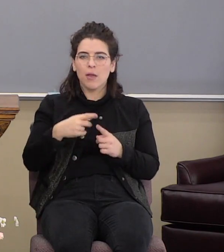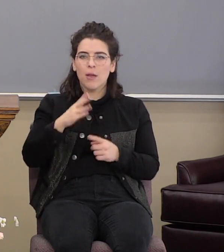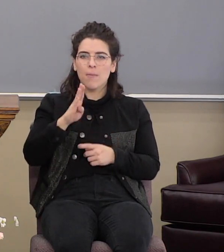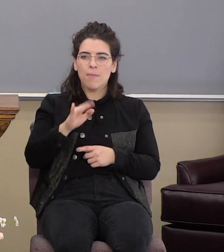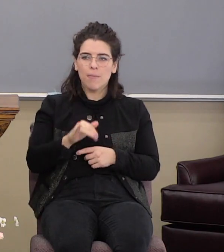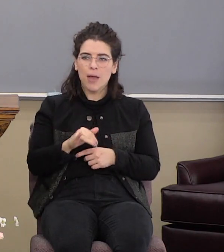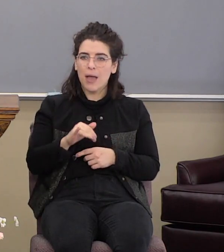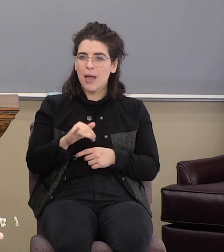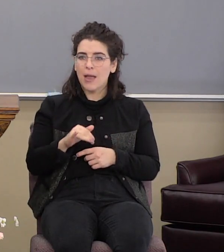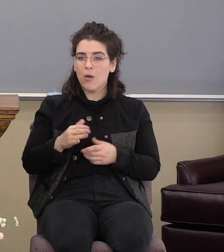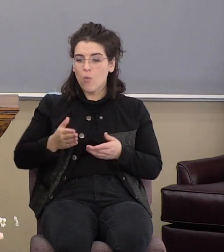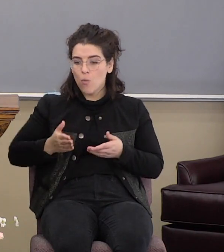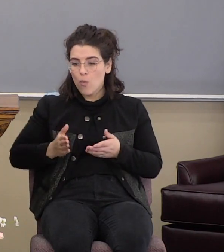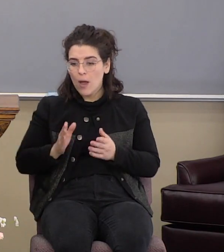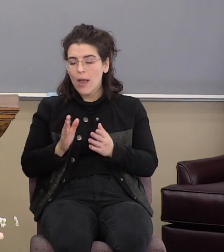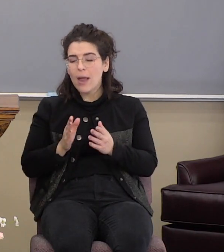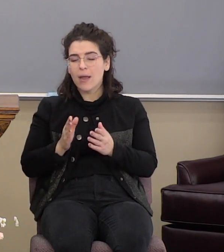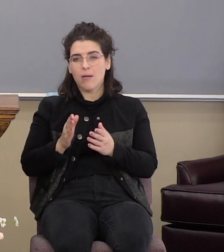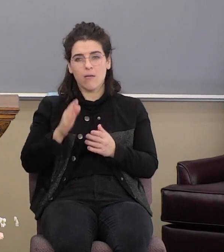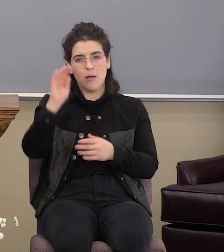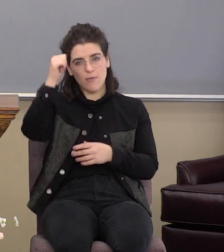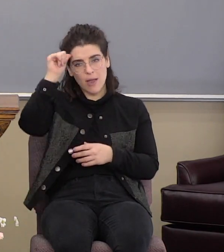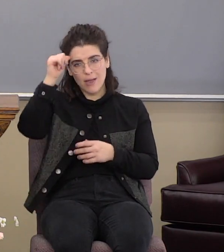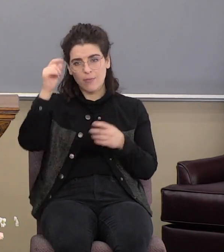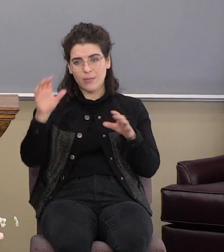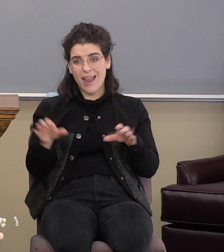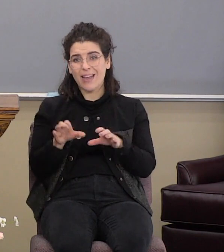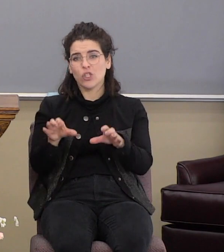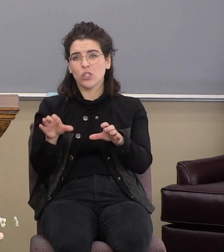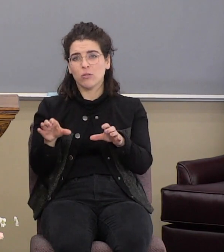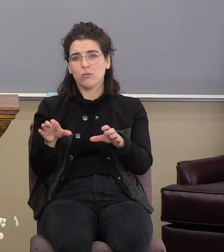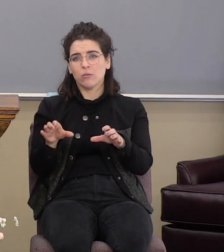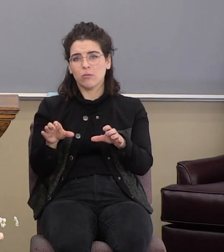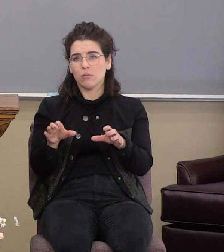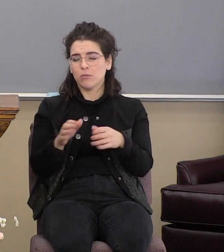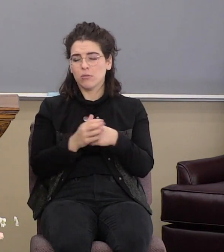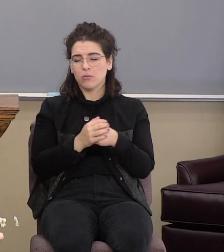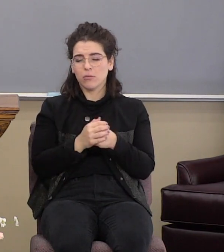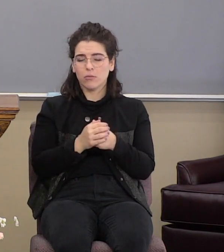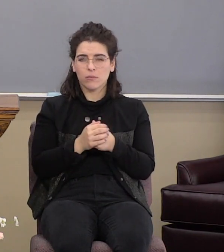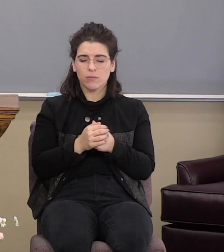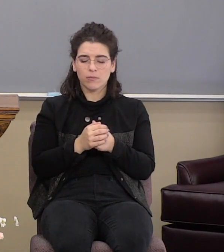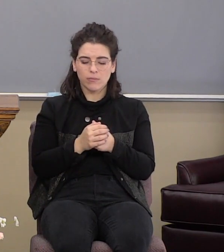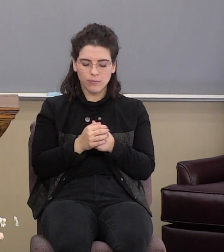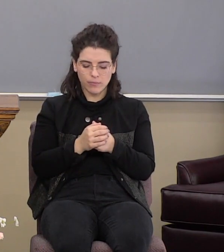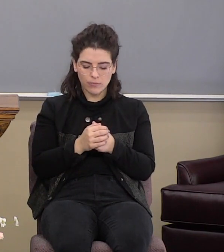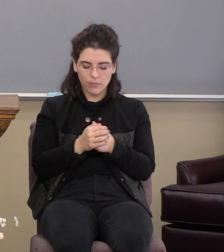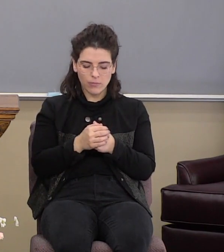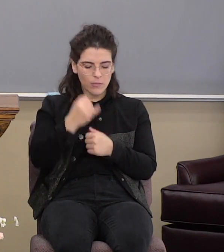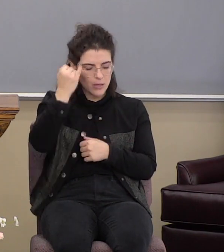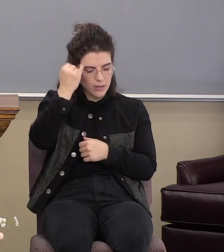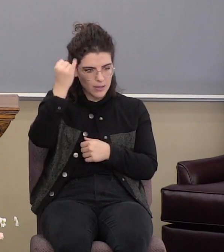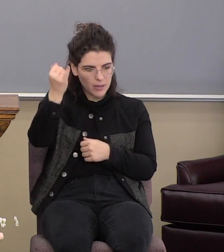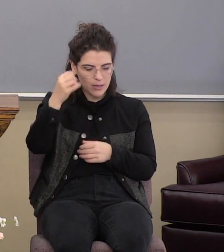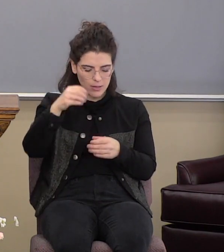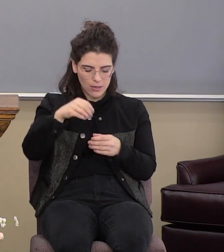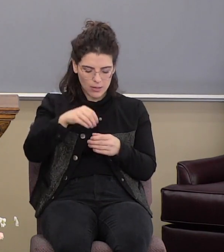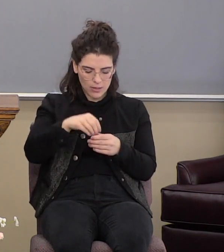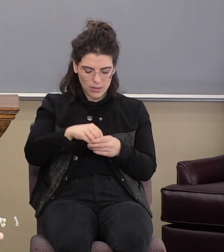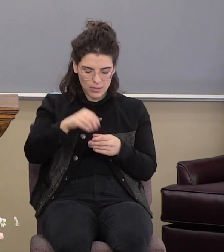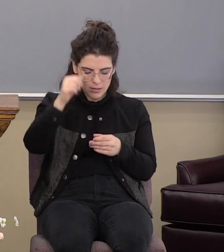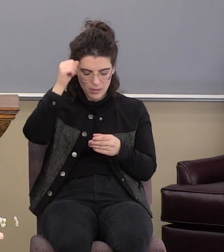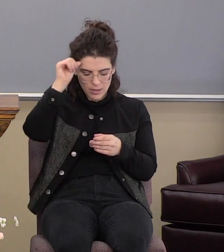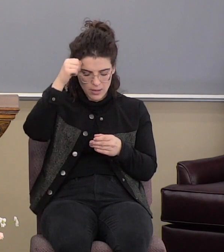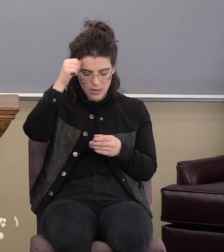by way of what Adam did. The idea in Adam, for example, right